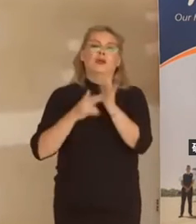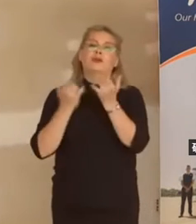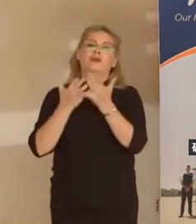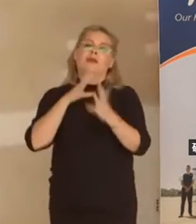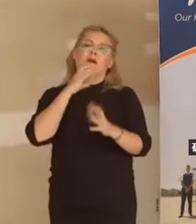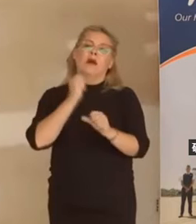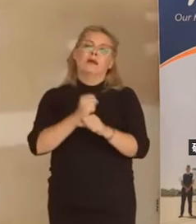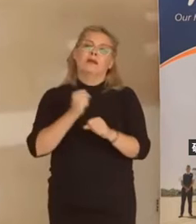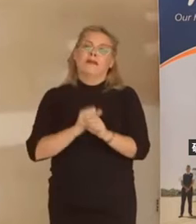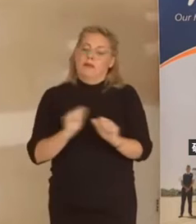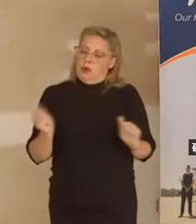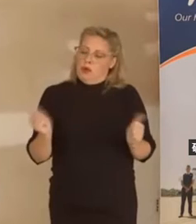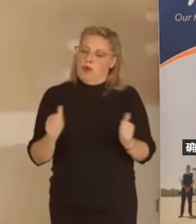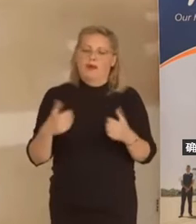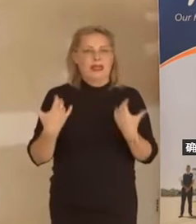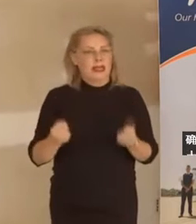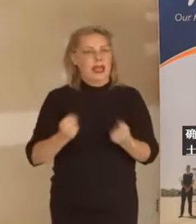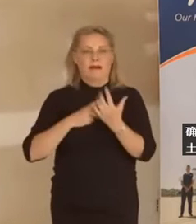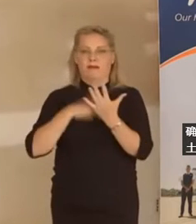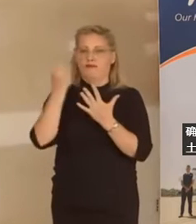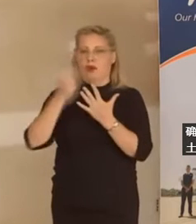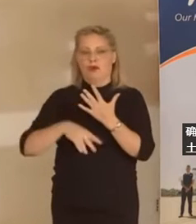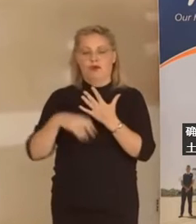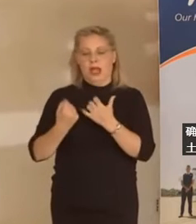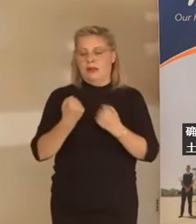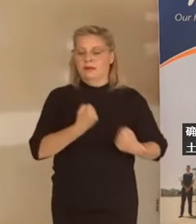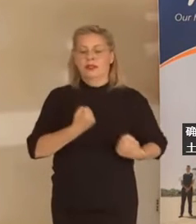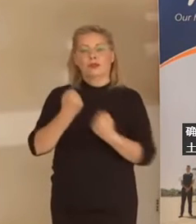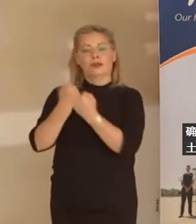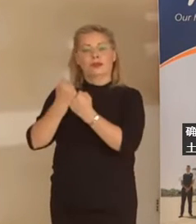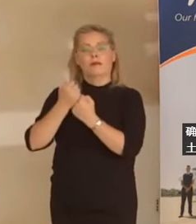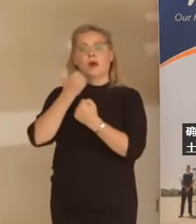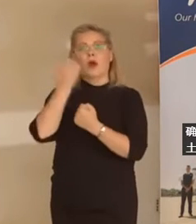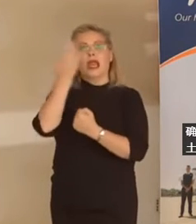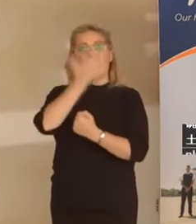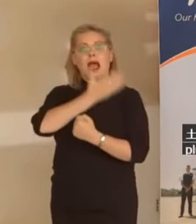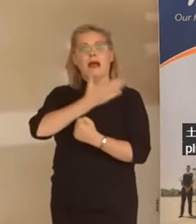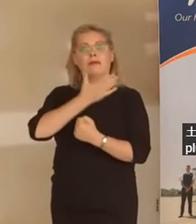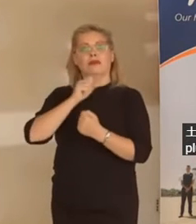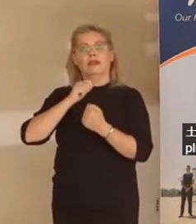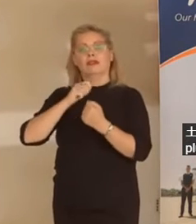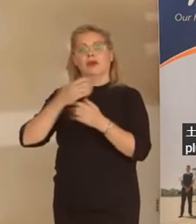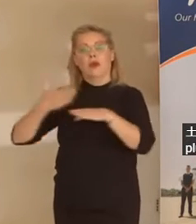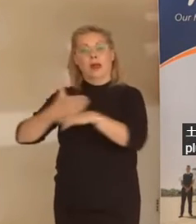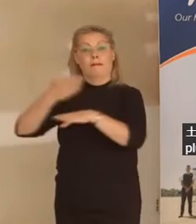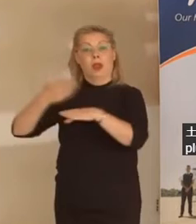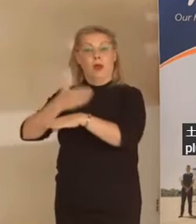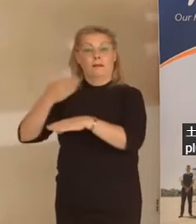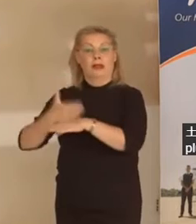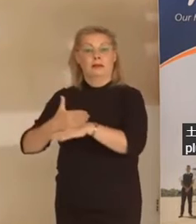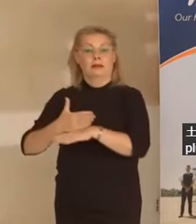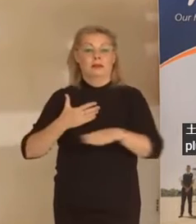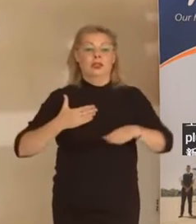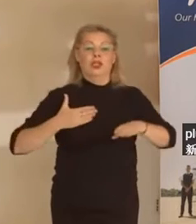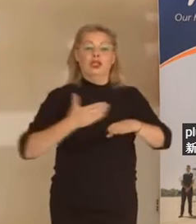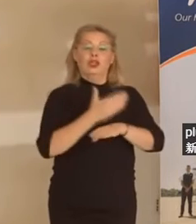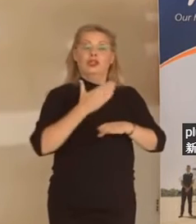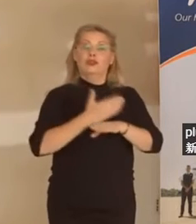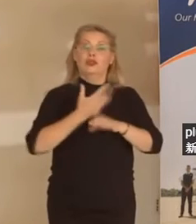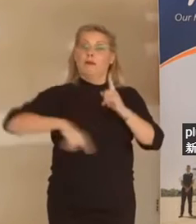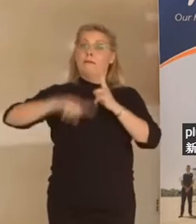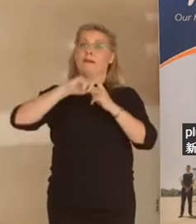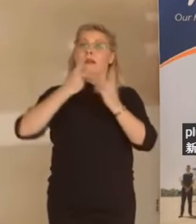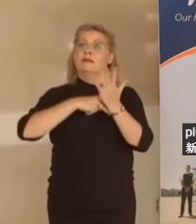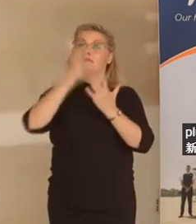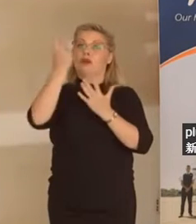and contracts that we issue create Indigenous employment targets. Jobs Plus is open to all businesses. So if there are